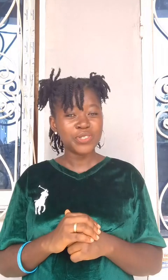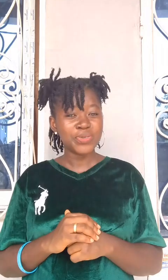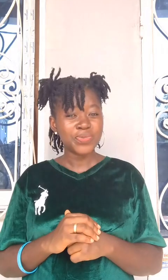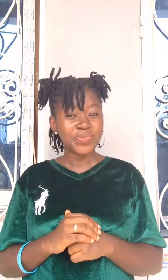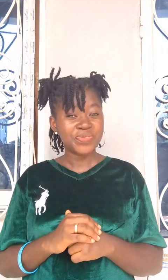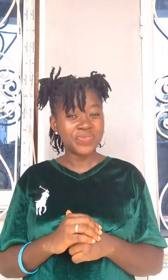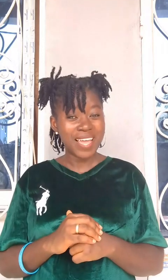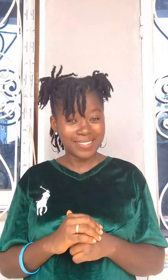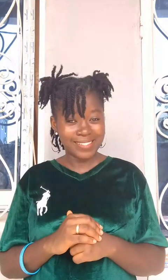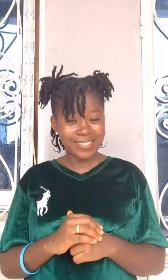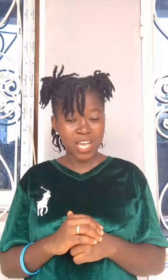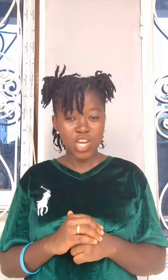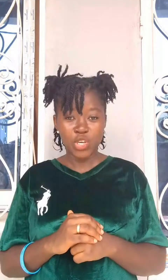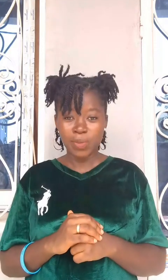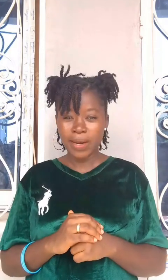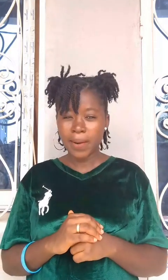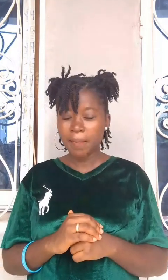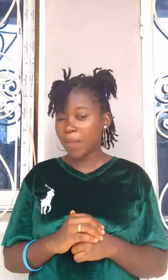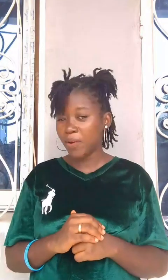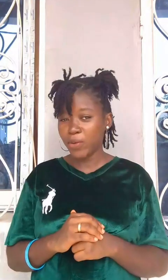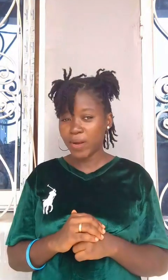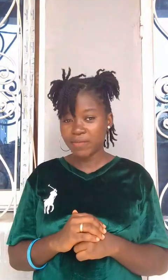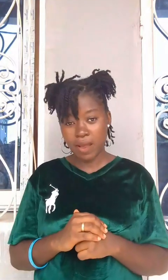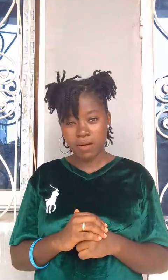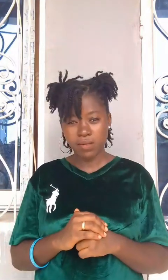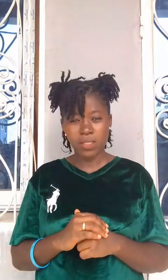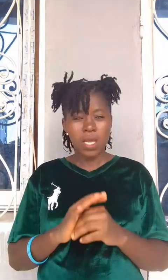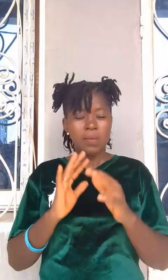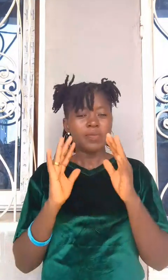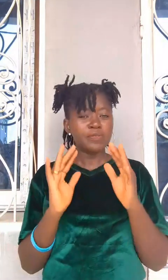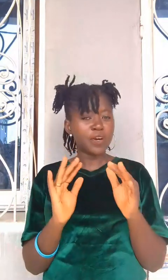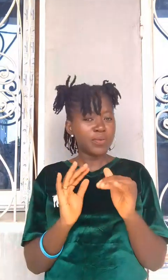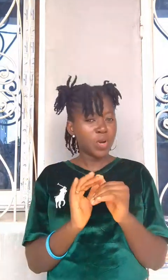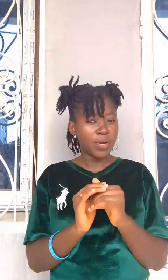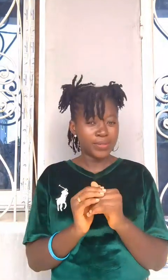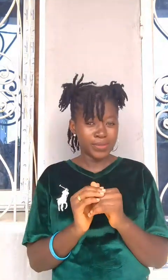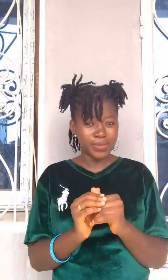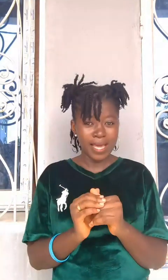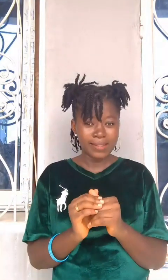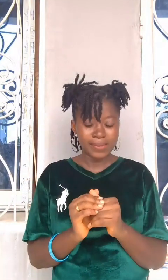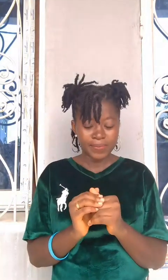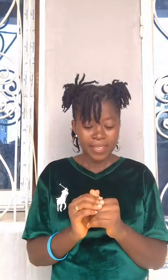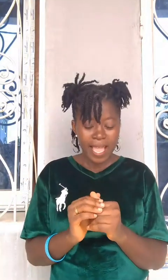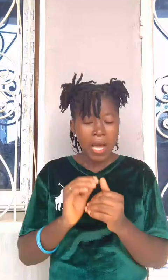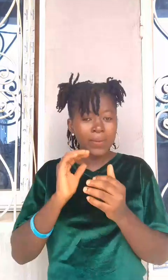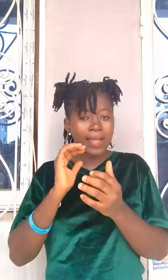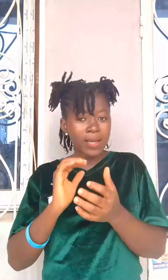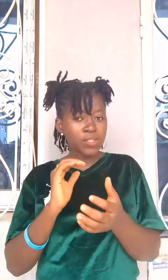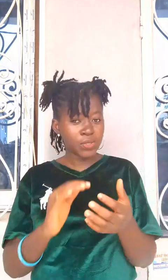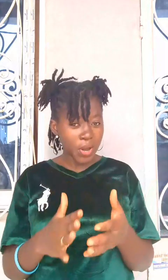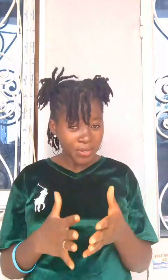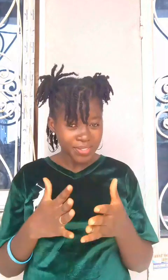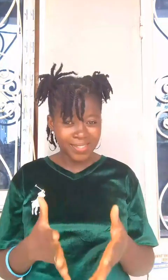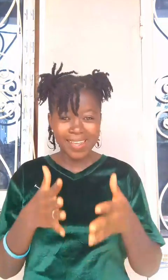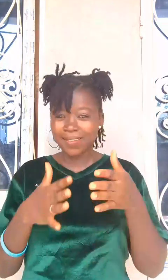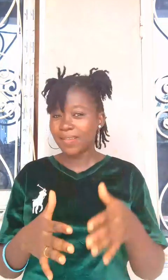to prevent human papilloma virus. But before we go into that, I would like us to understand